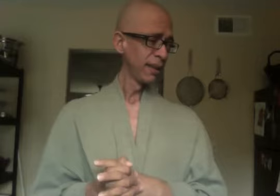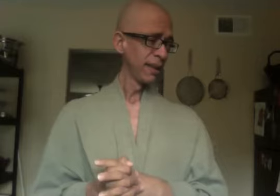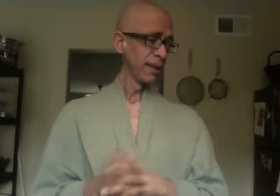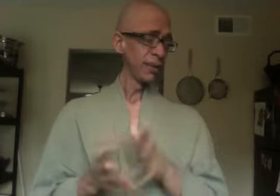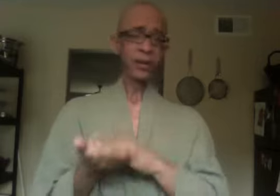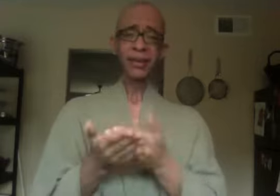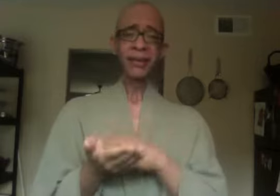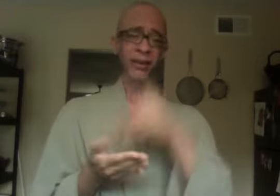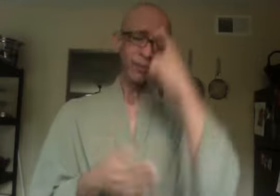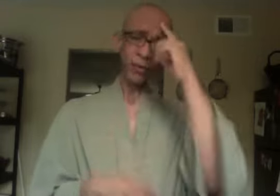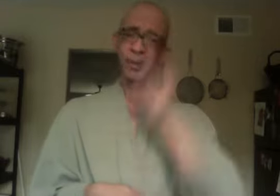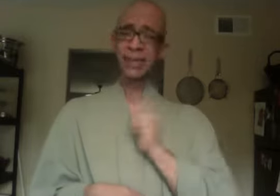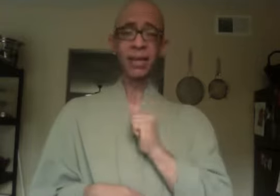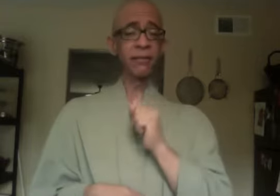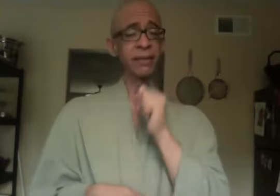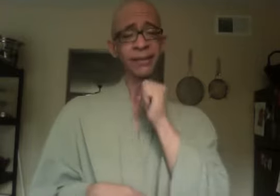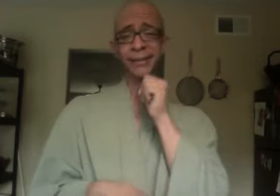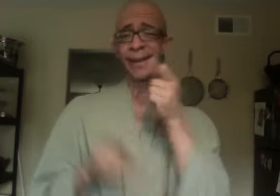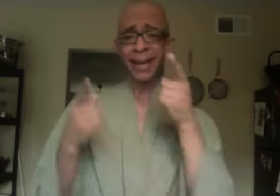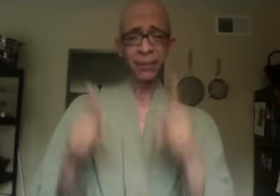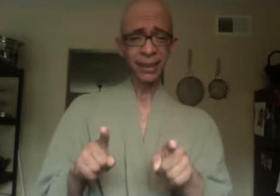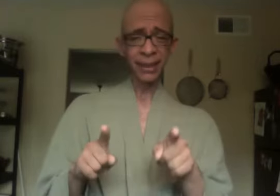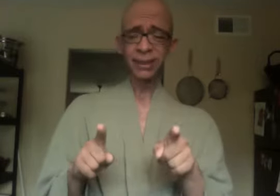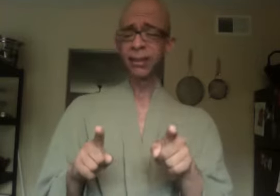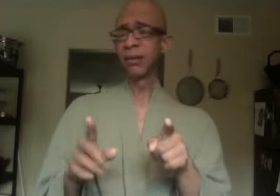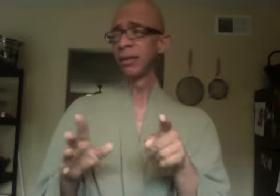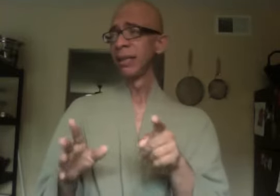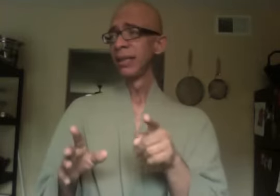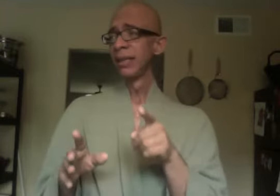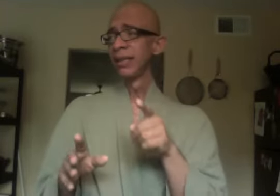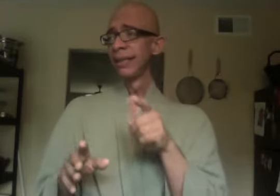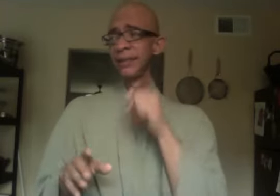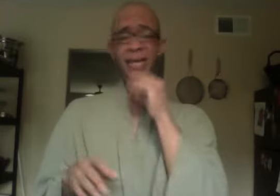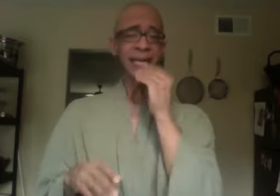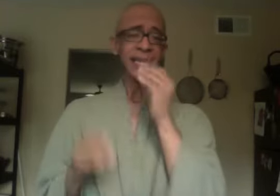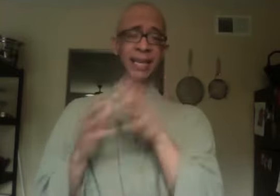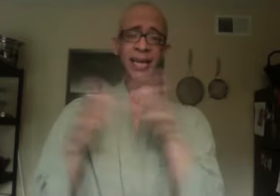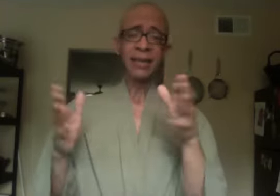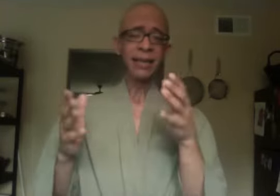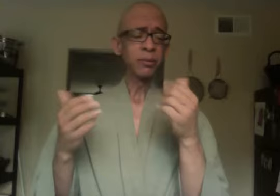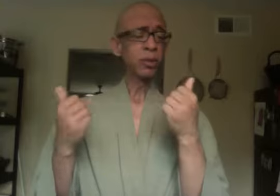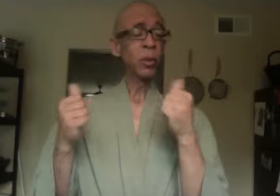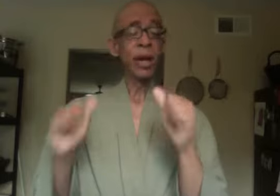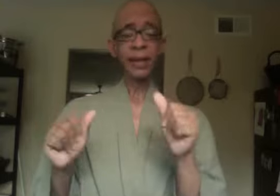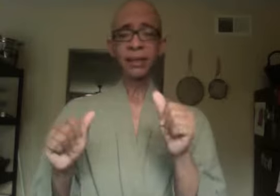Now, cooking for myself is not happening, so I'm not eating a lot and I'm trying.